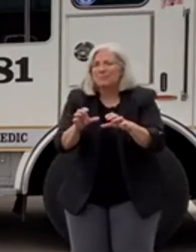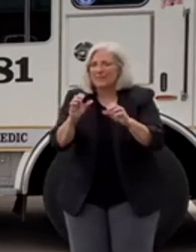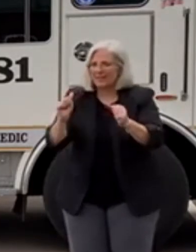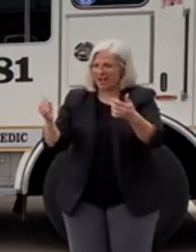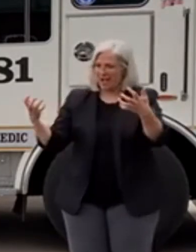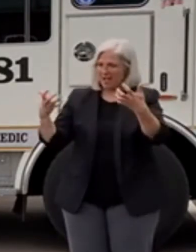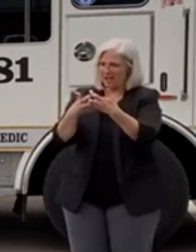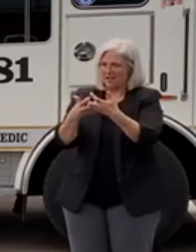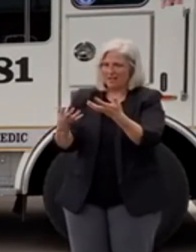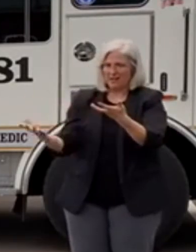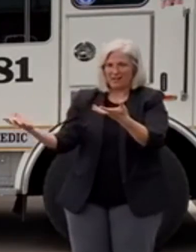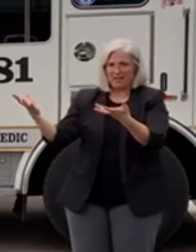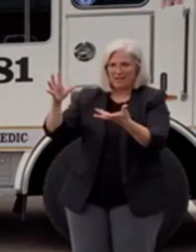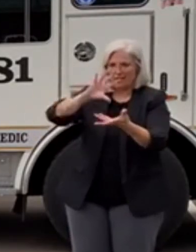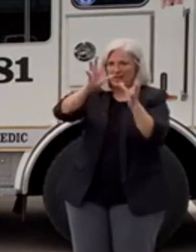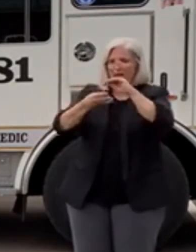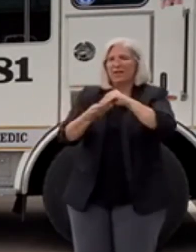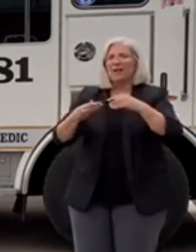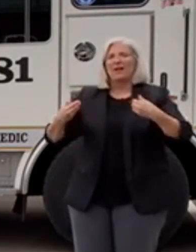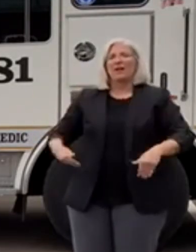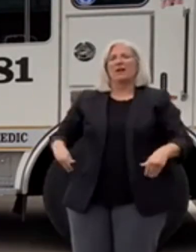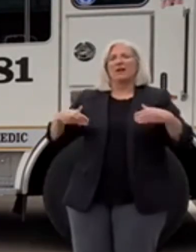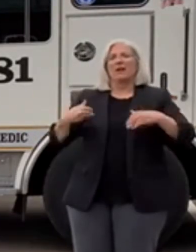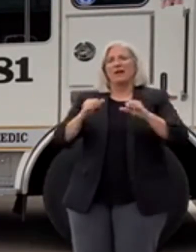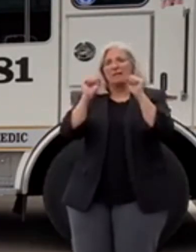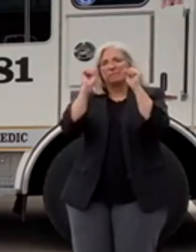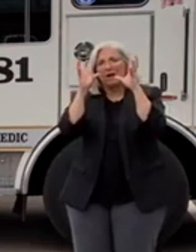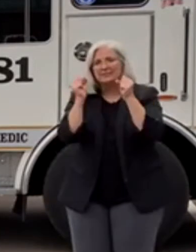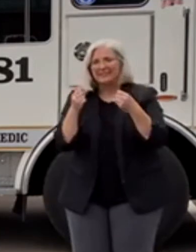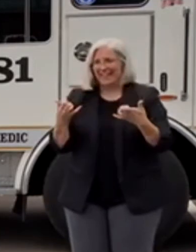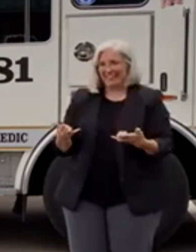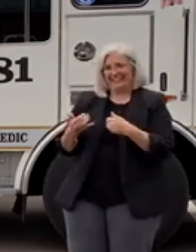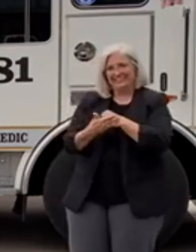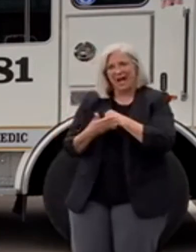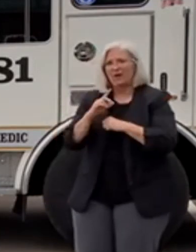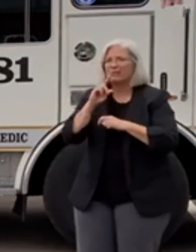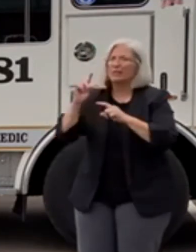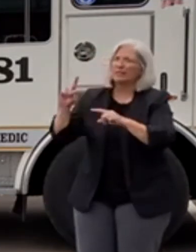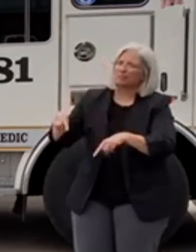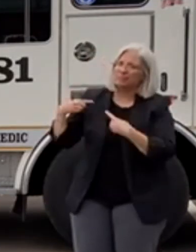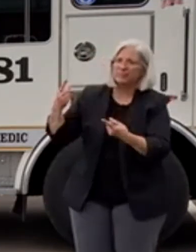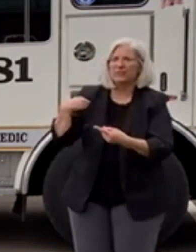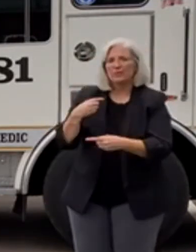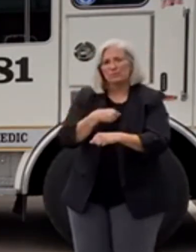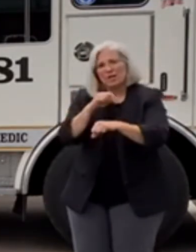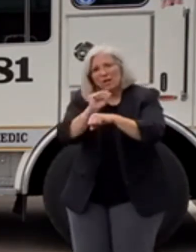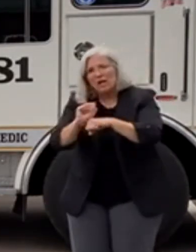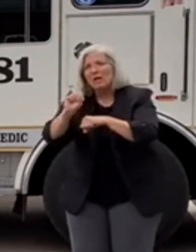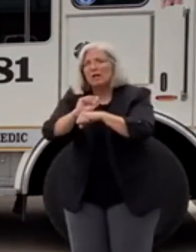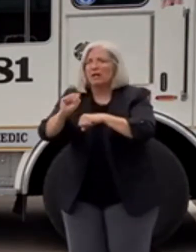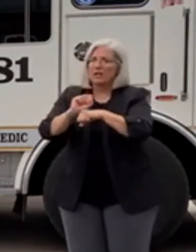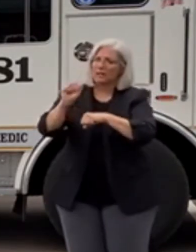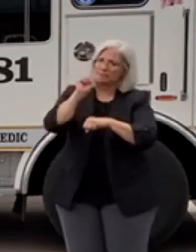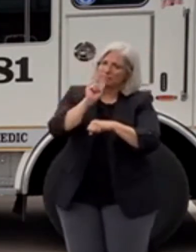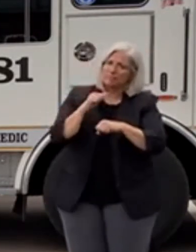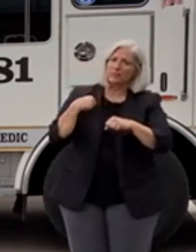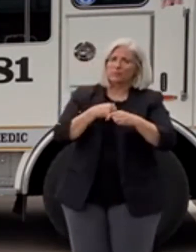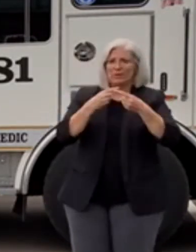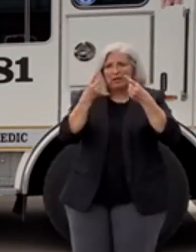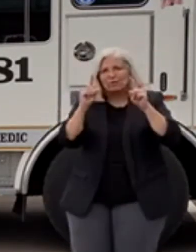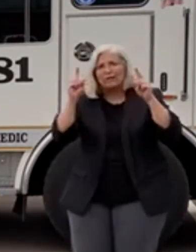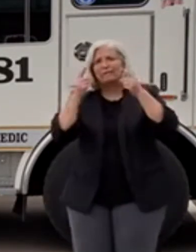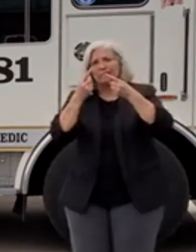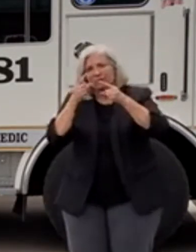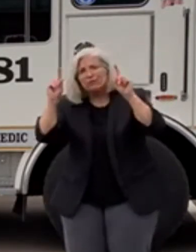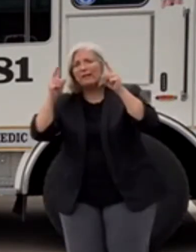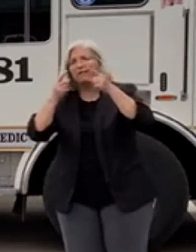the resilient county it has been and get through this pandemic. But it will take all of us. Santa Clara County